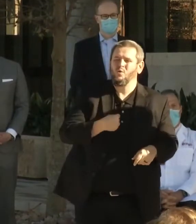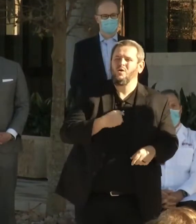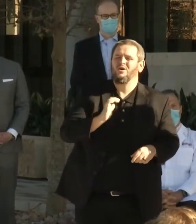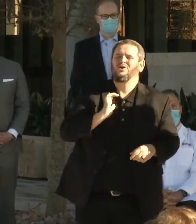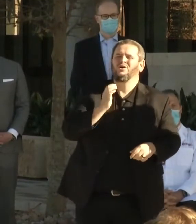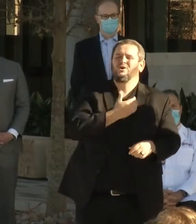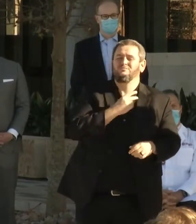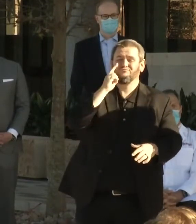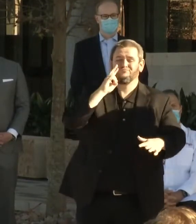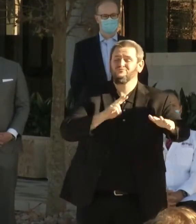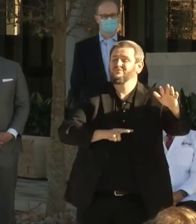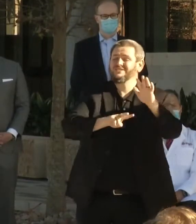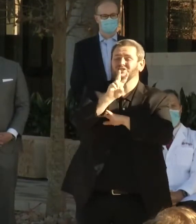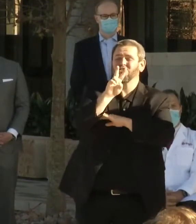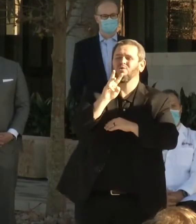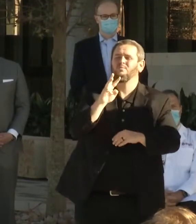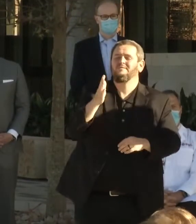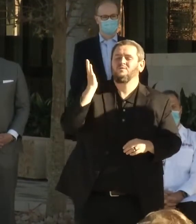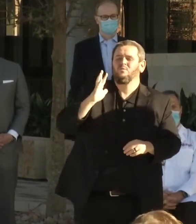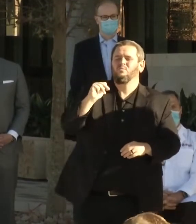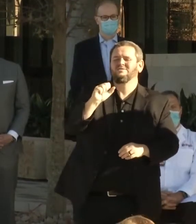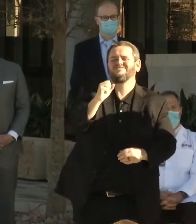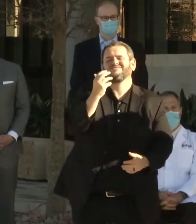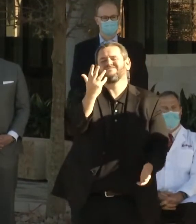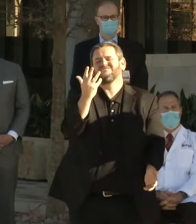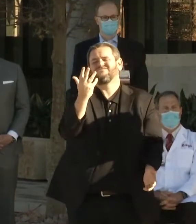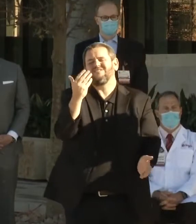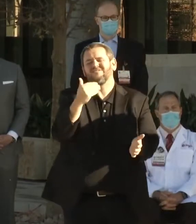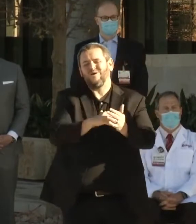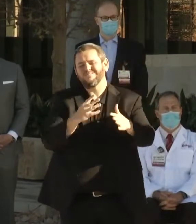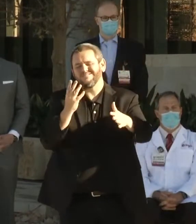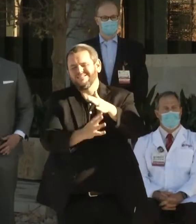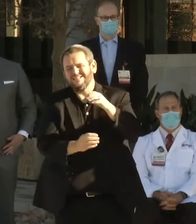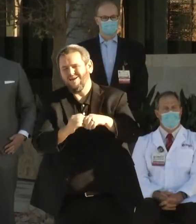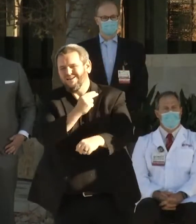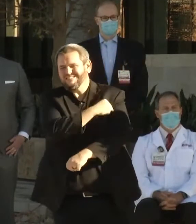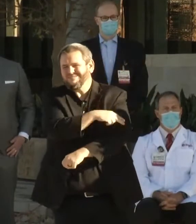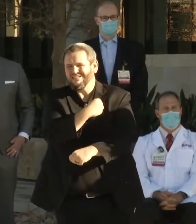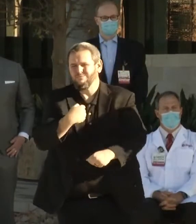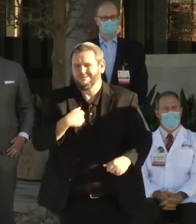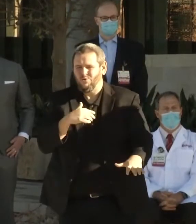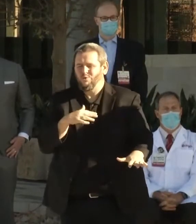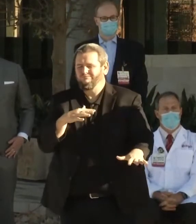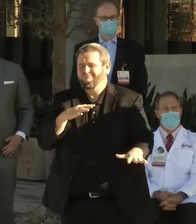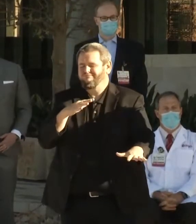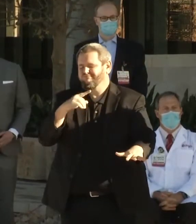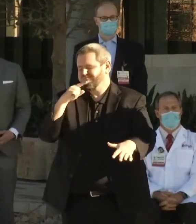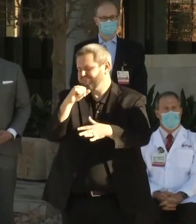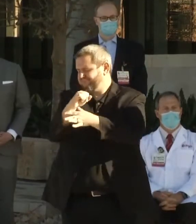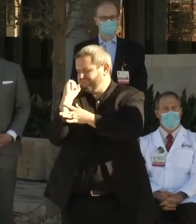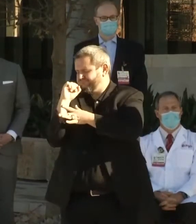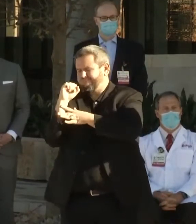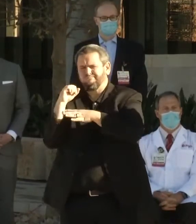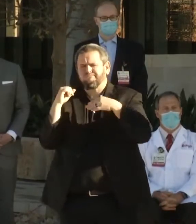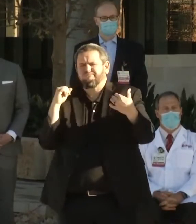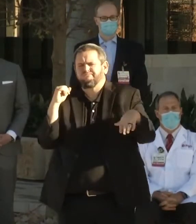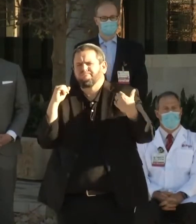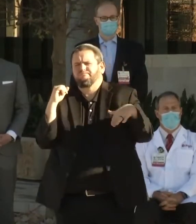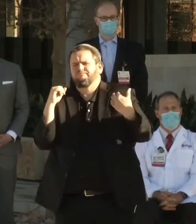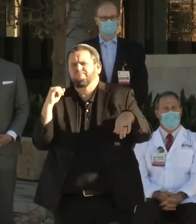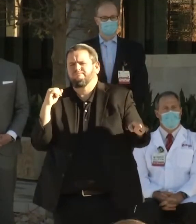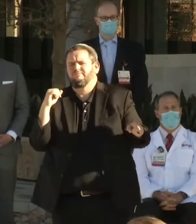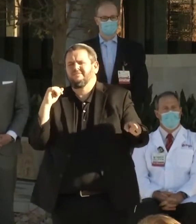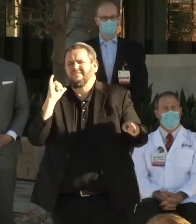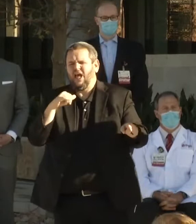in the hospital in early April. And like we said, when we pulled the lever to limit elective surgeries early on, I